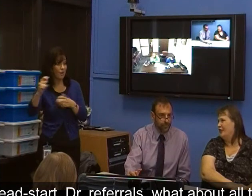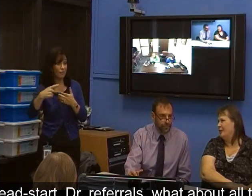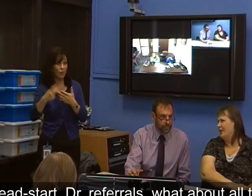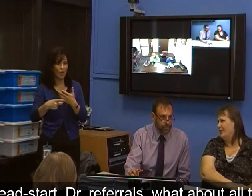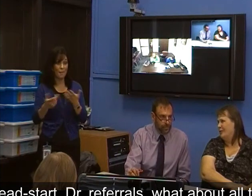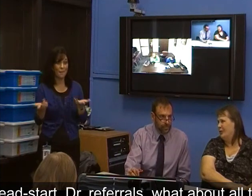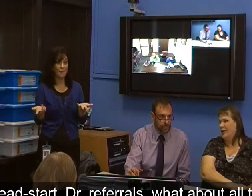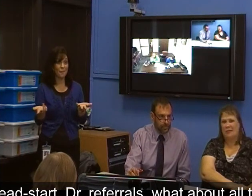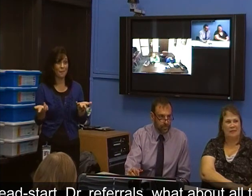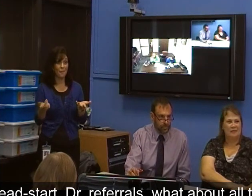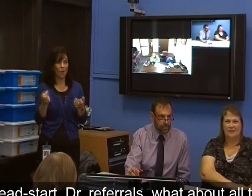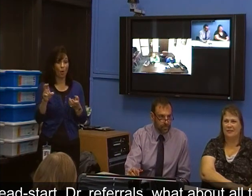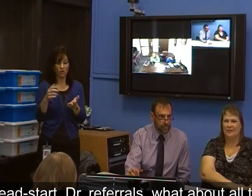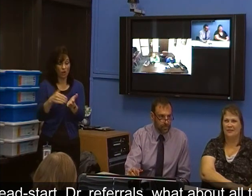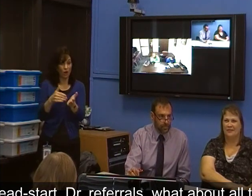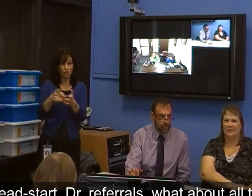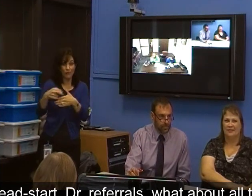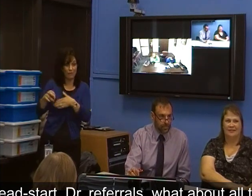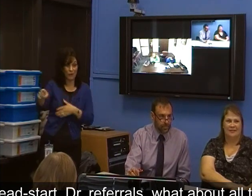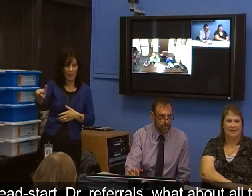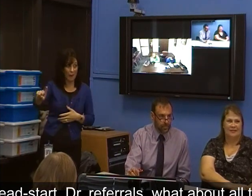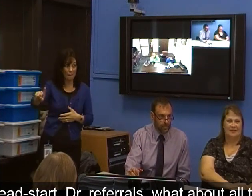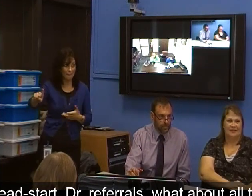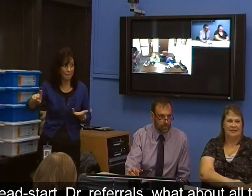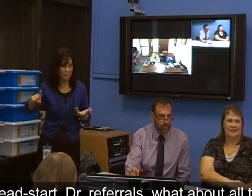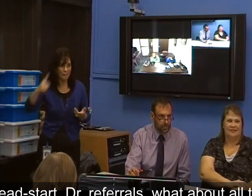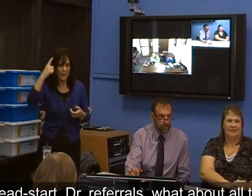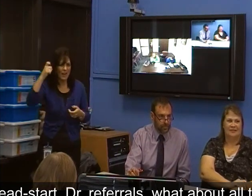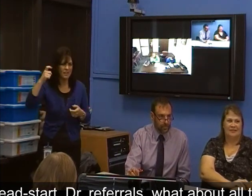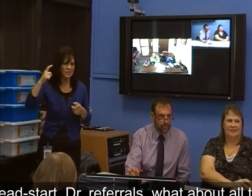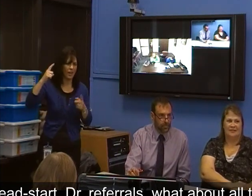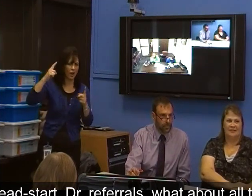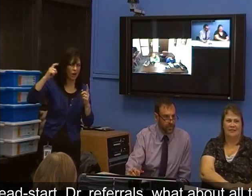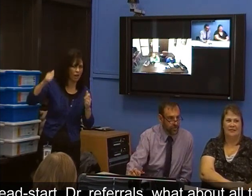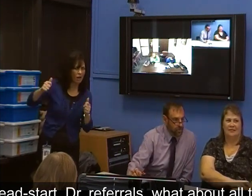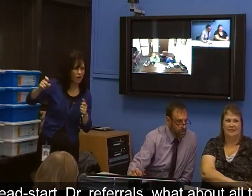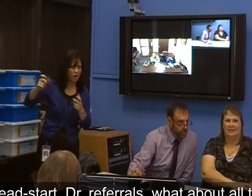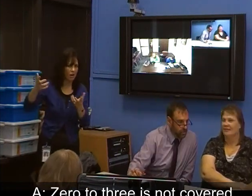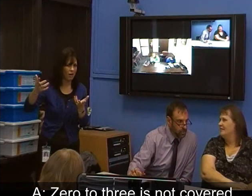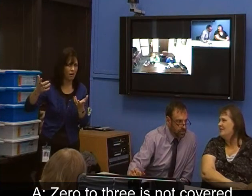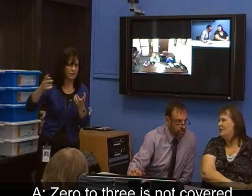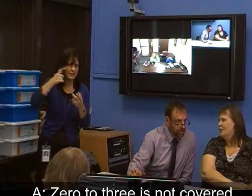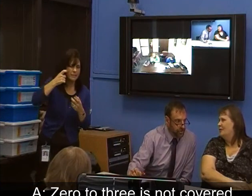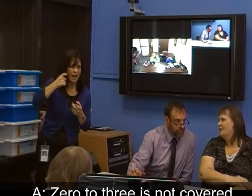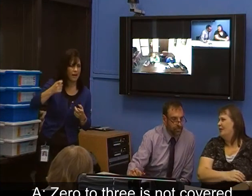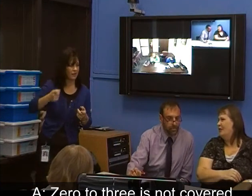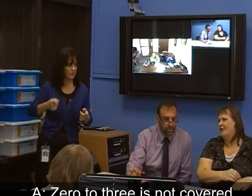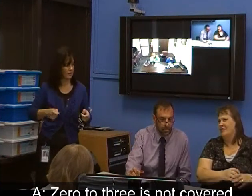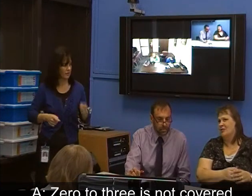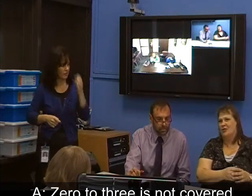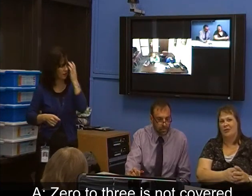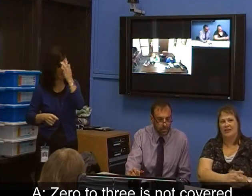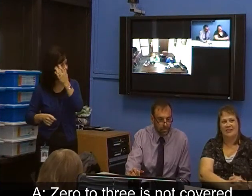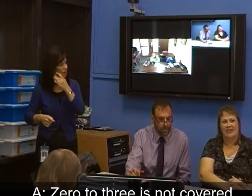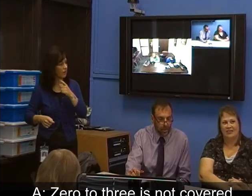They're just doctors refer them because they think they're having hearing problems. What about all those?